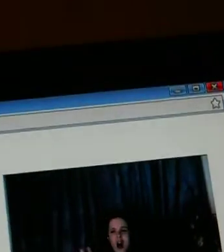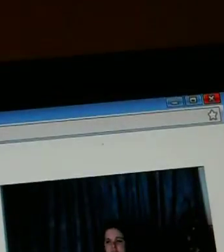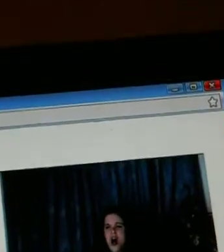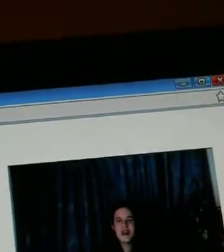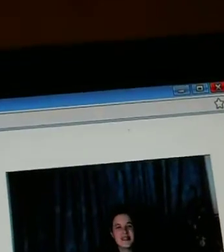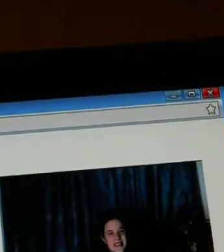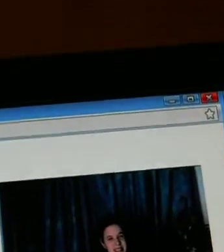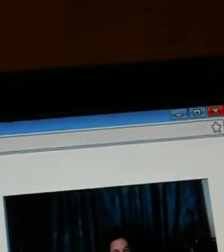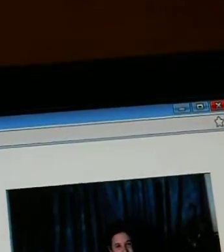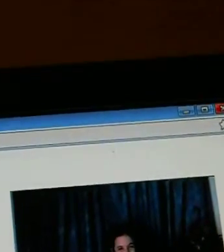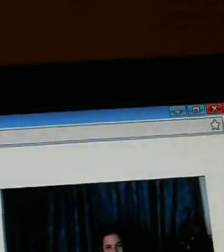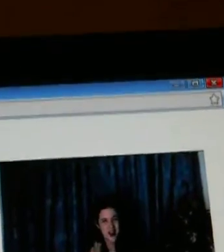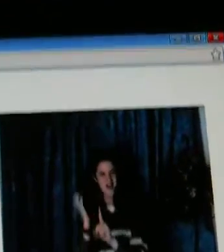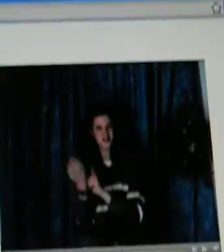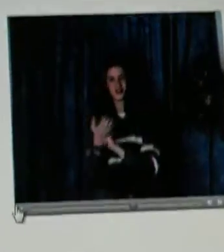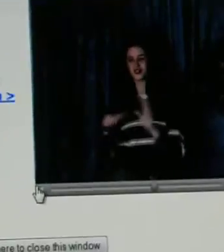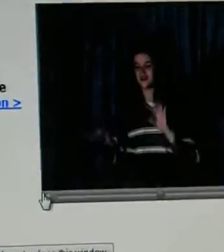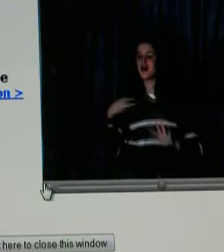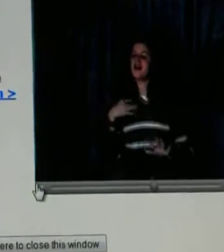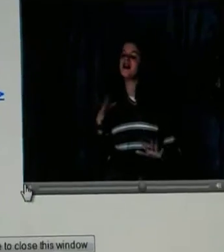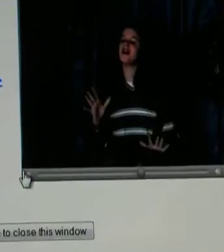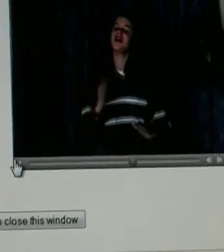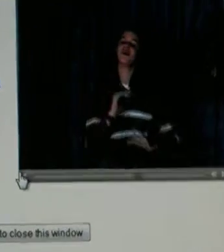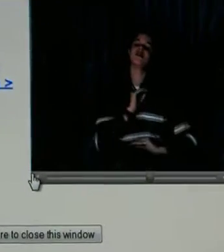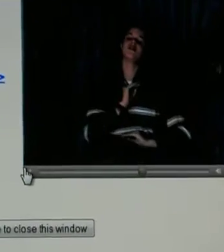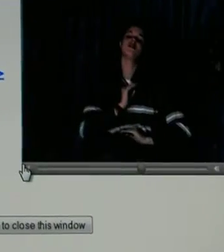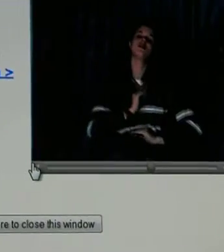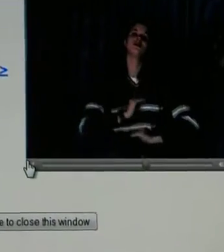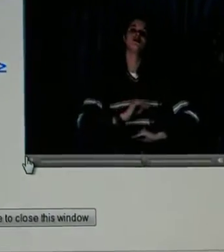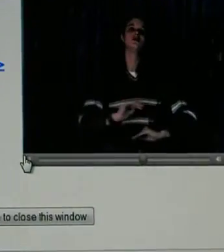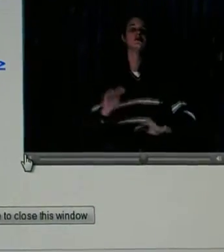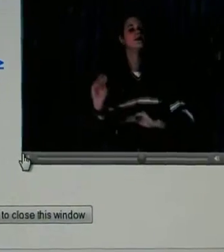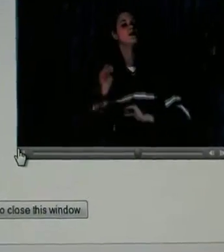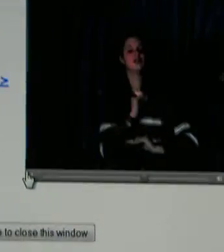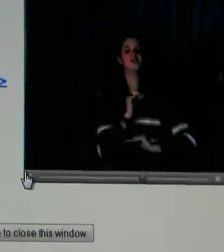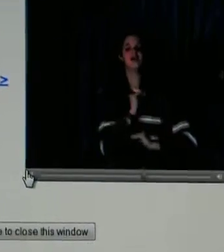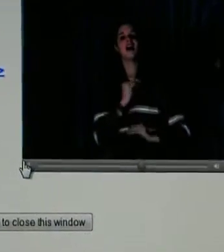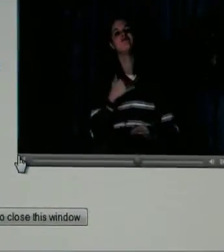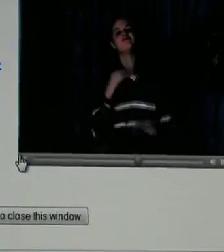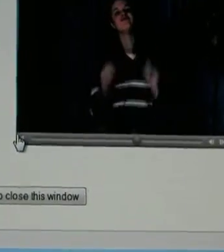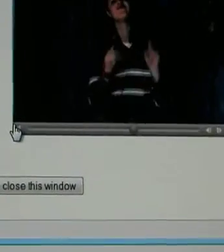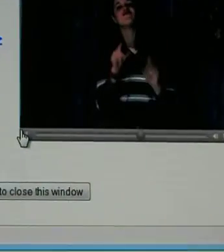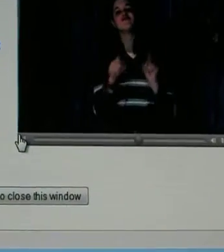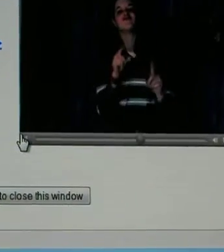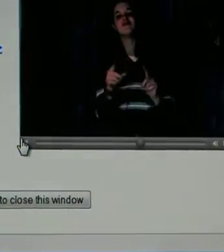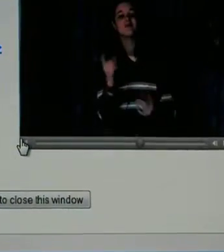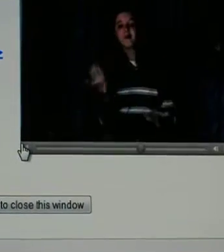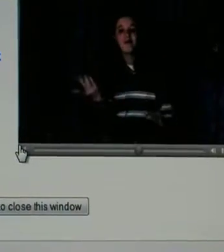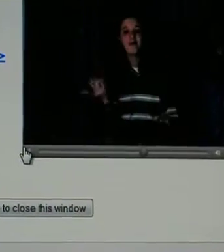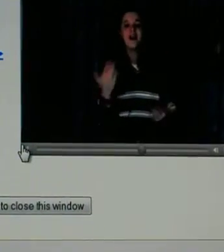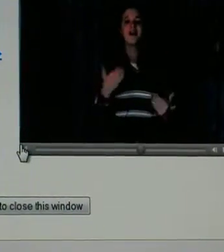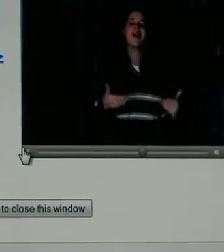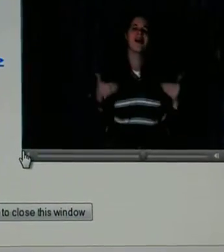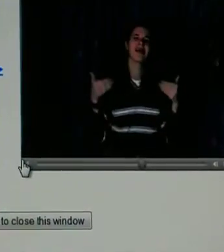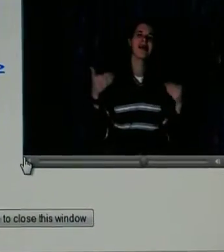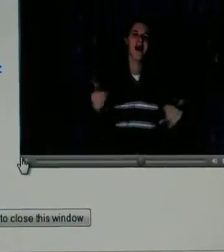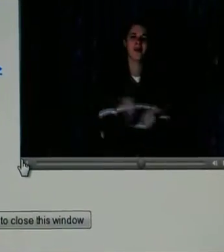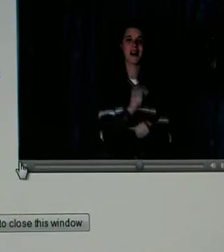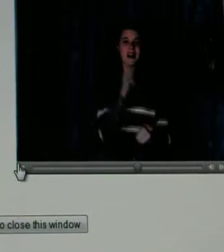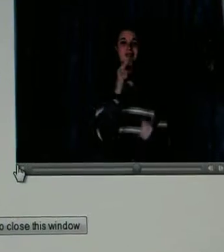And Chinese people, African Americans, all of these people have different cultures in the same way that ASL